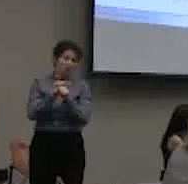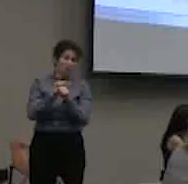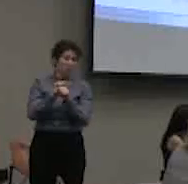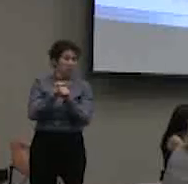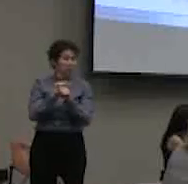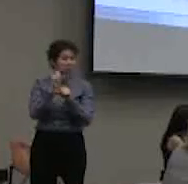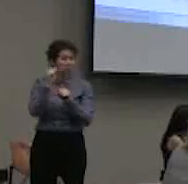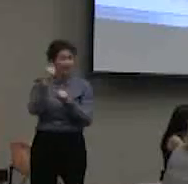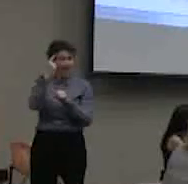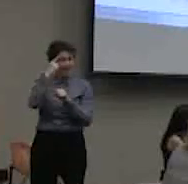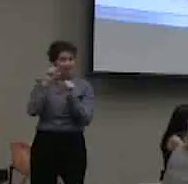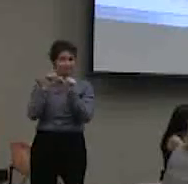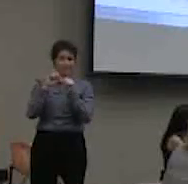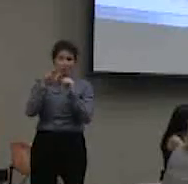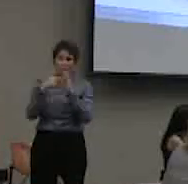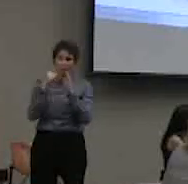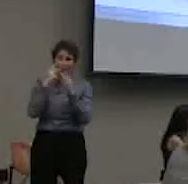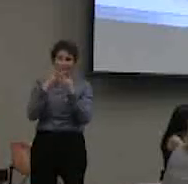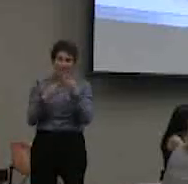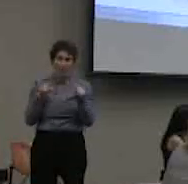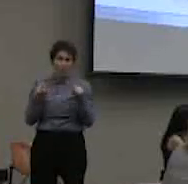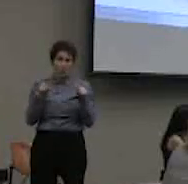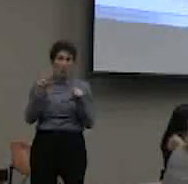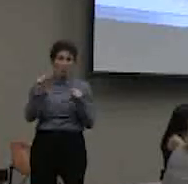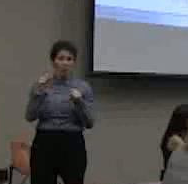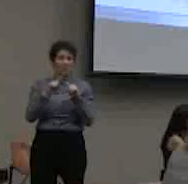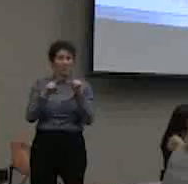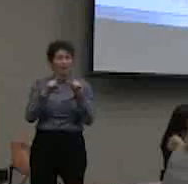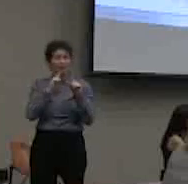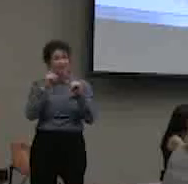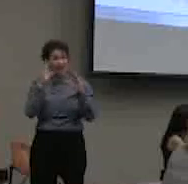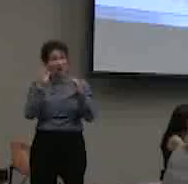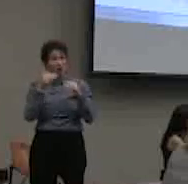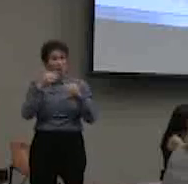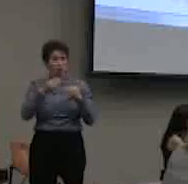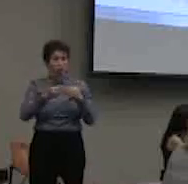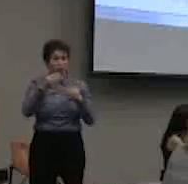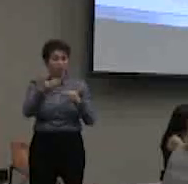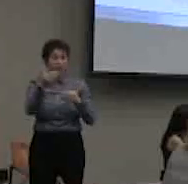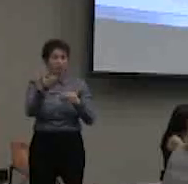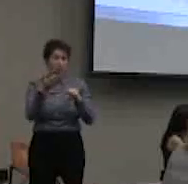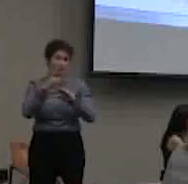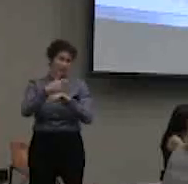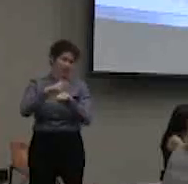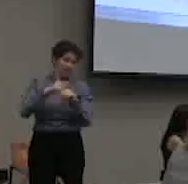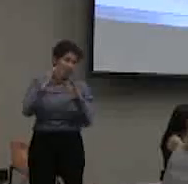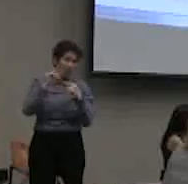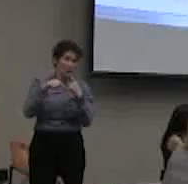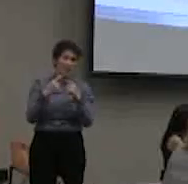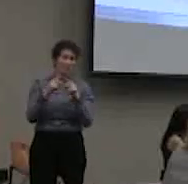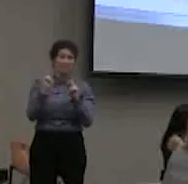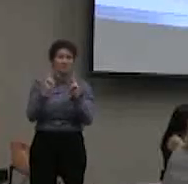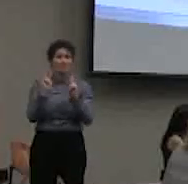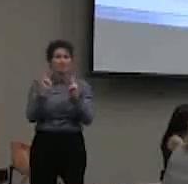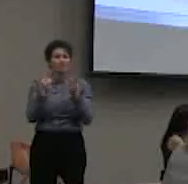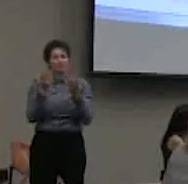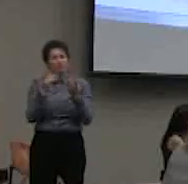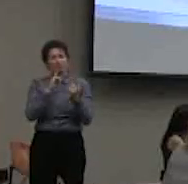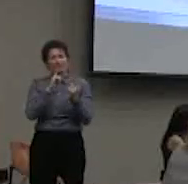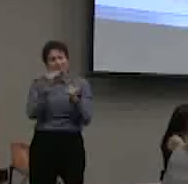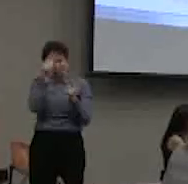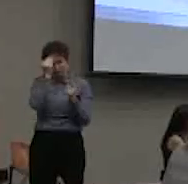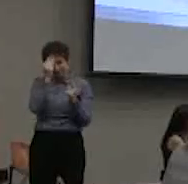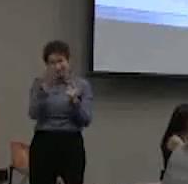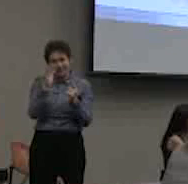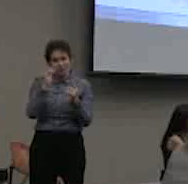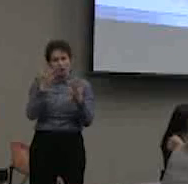there continues to be a role for both, but I hope increasingly over time, when people, and this is by the way